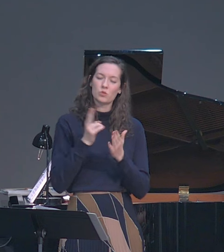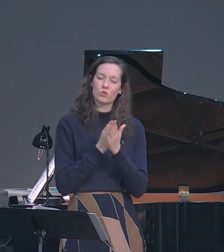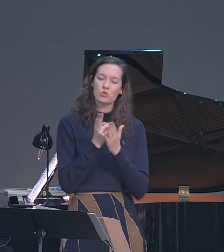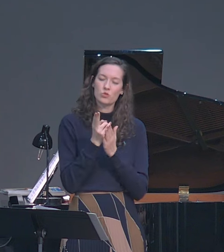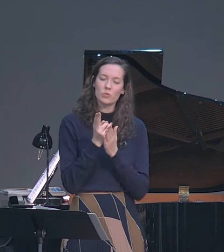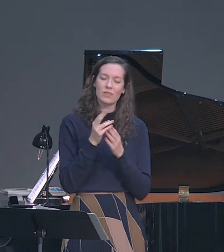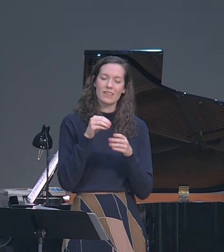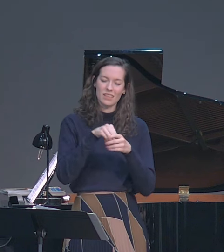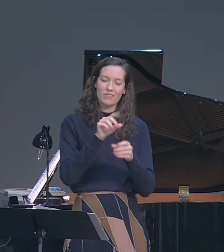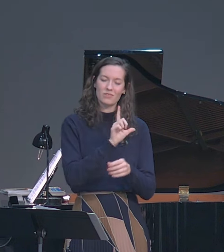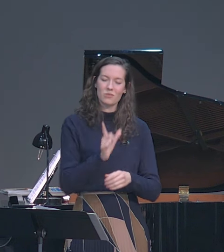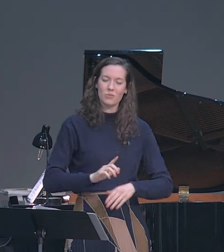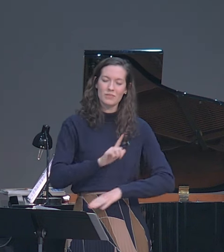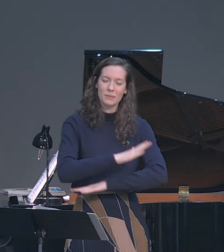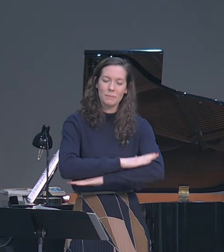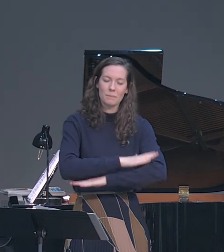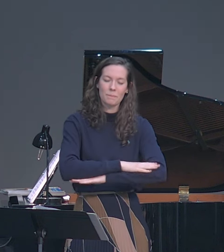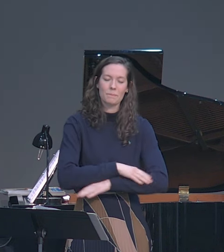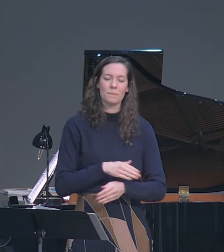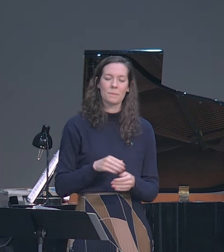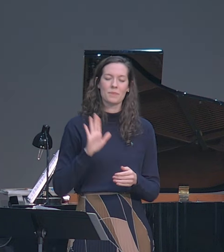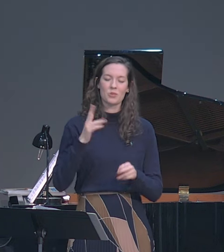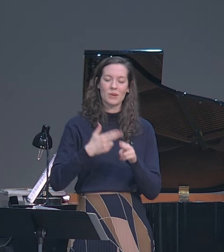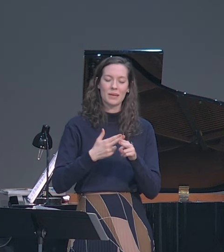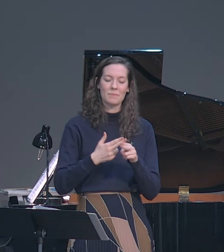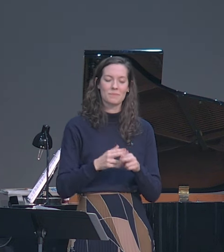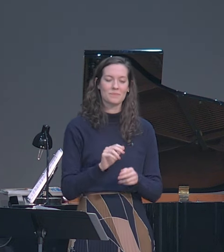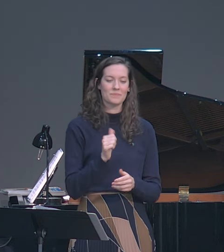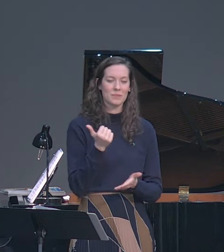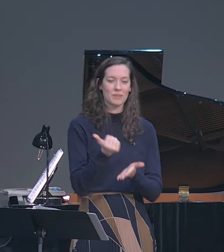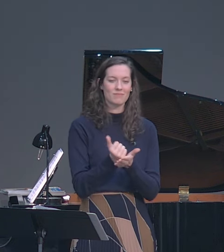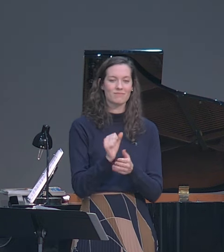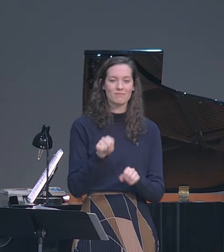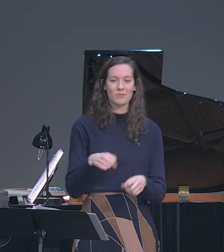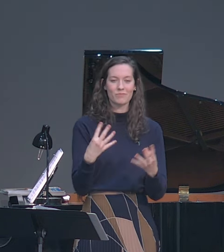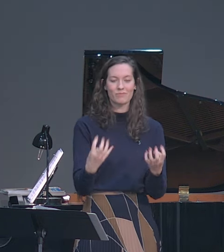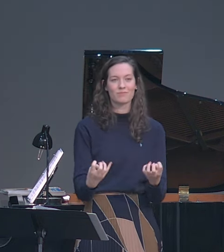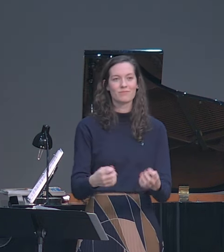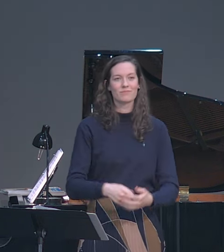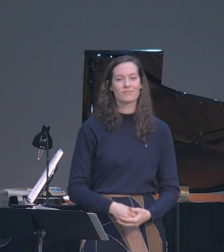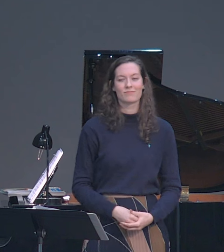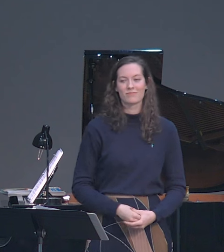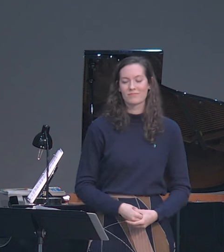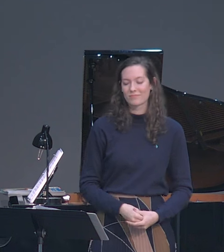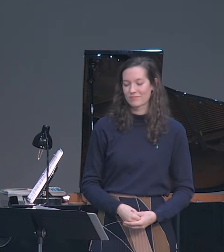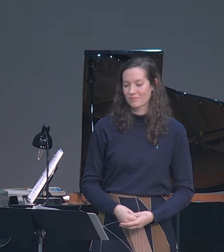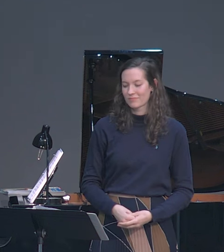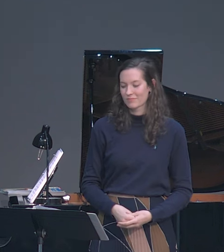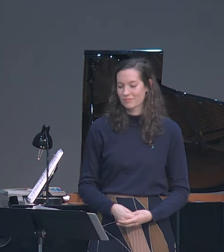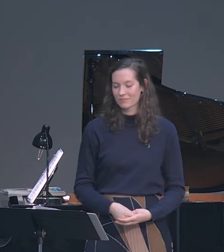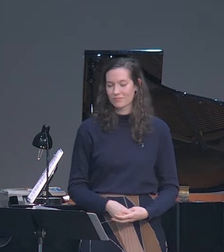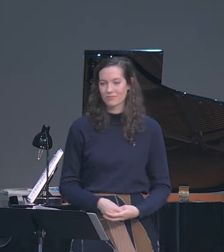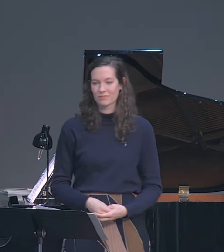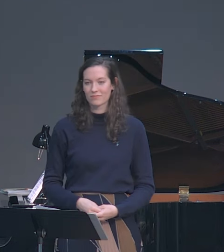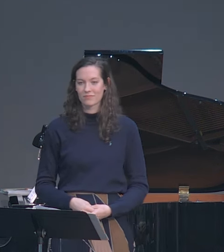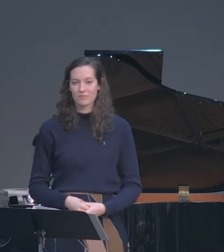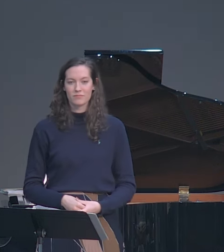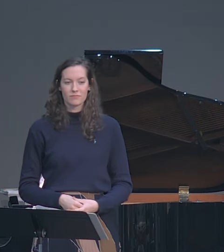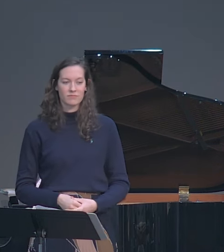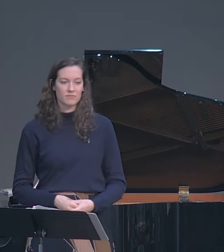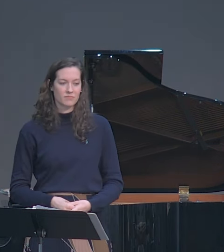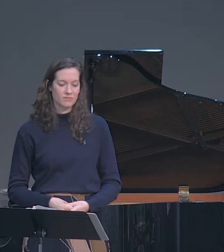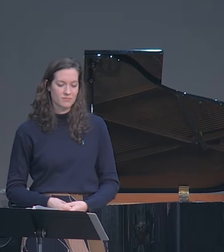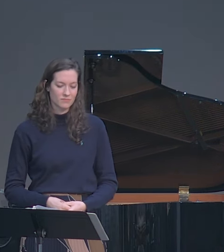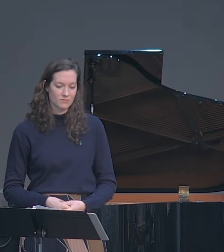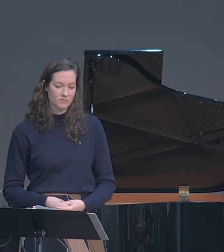in communion? We pray in Christ's name. Amen. Amen. You may be seated. And as we do each time we celebrate communion, this